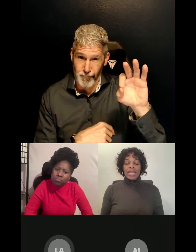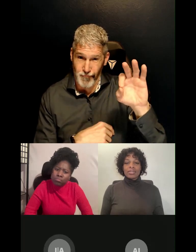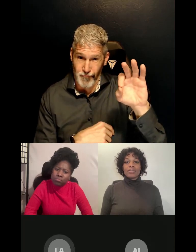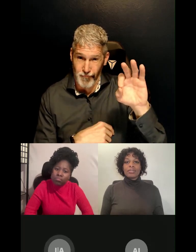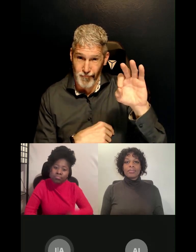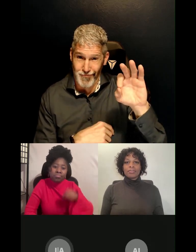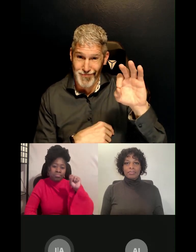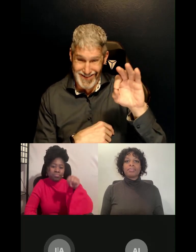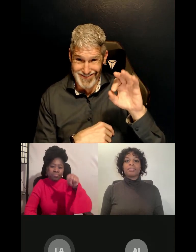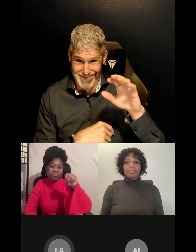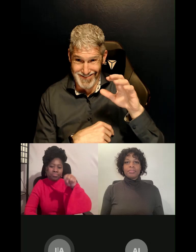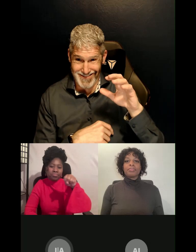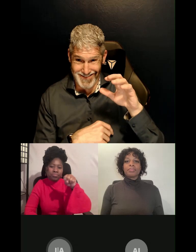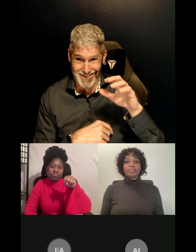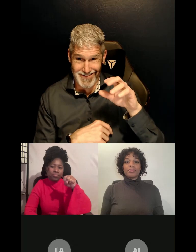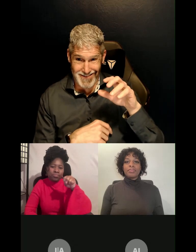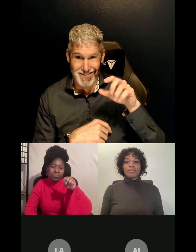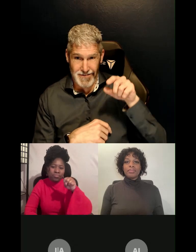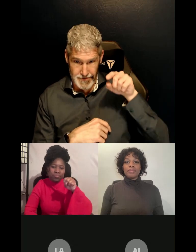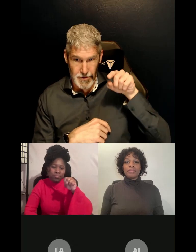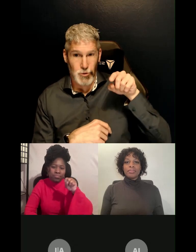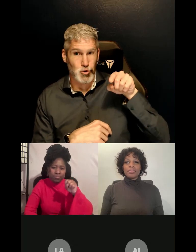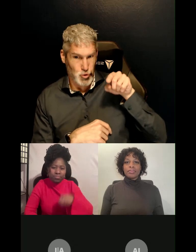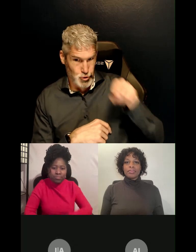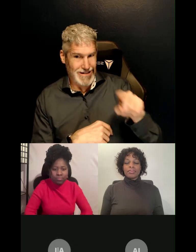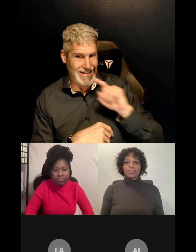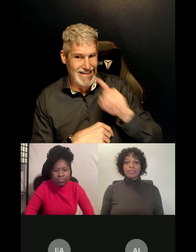Now, do you know Lauren Ridloff?